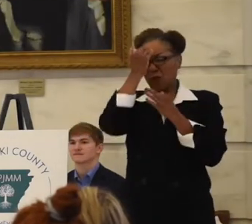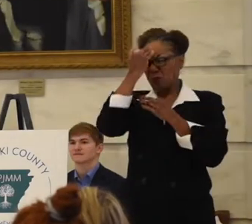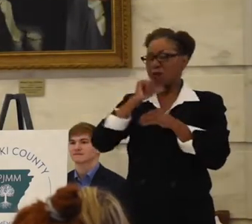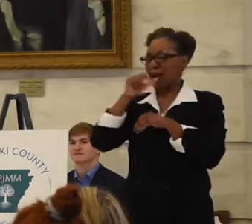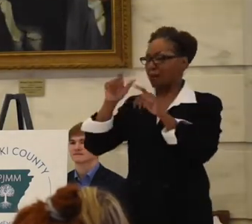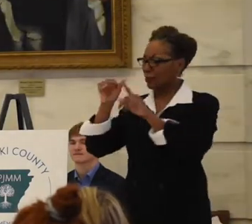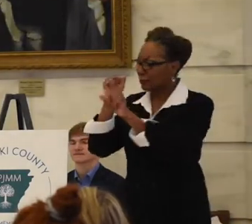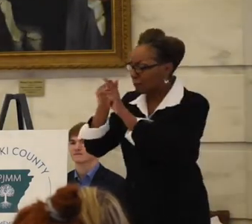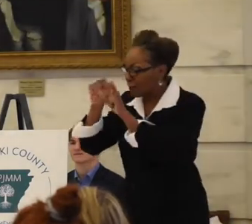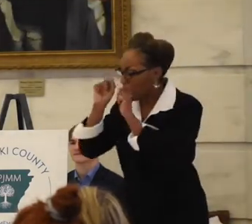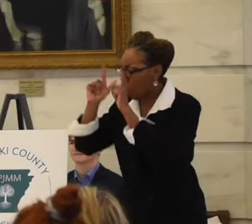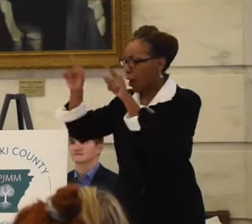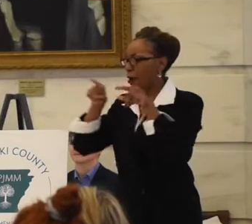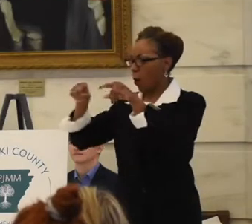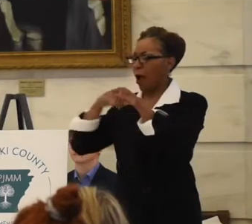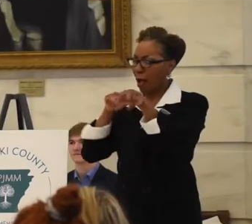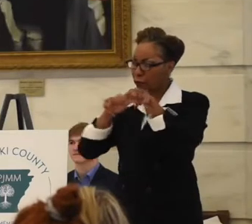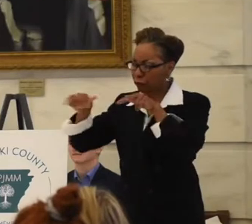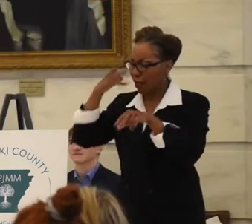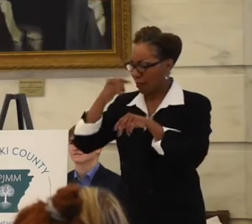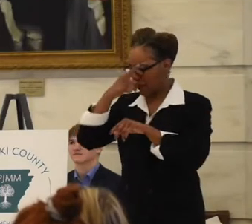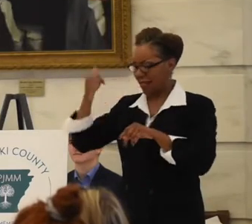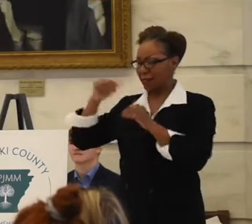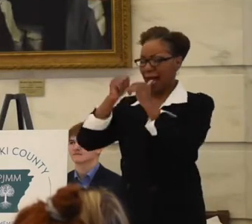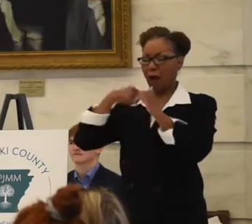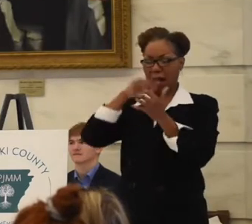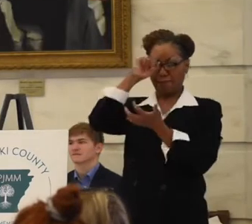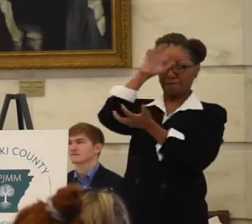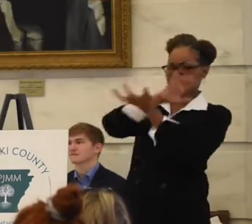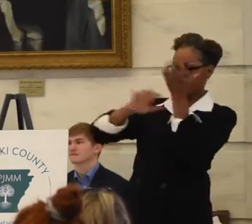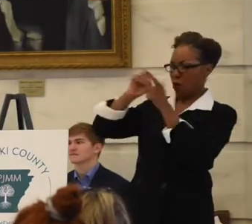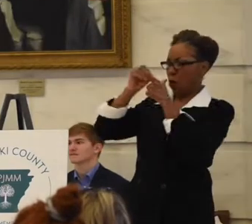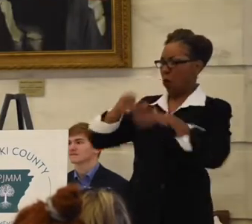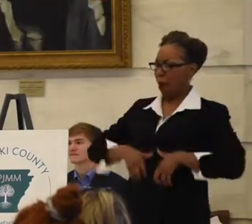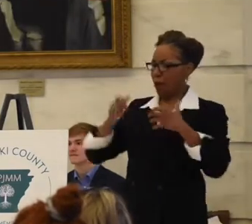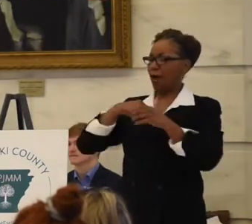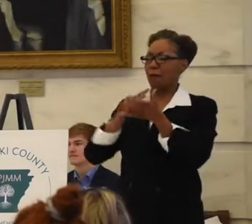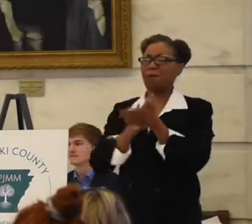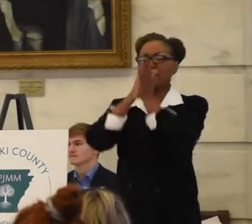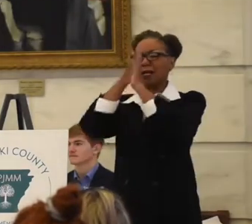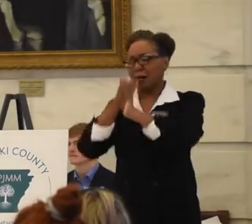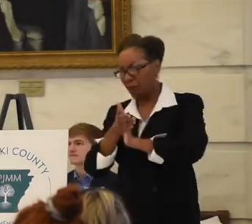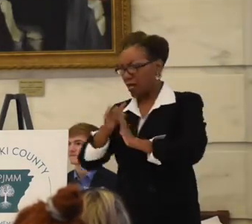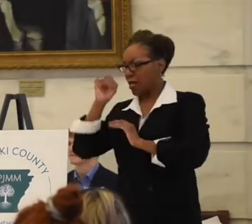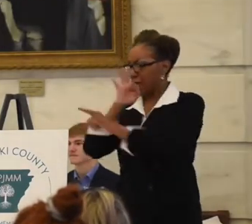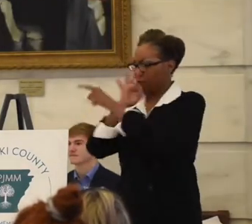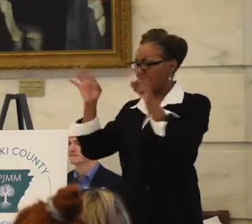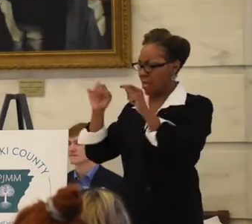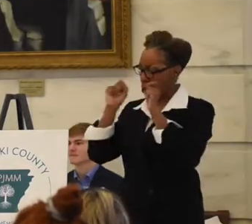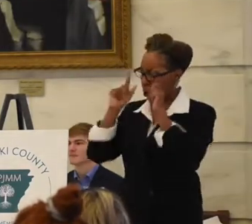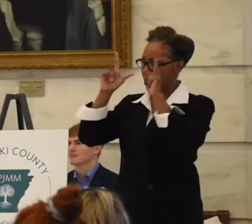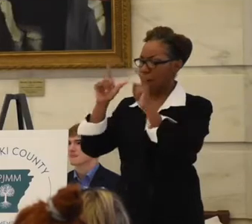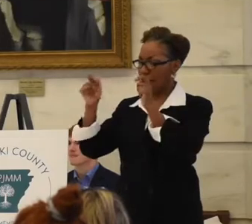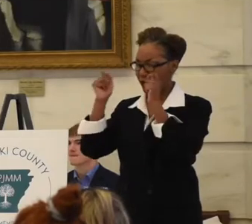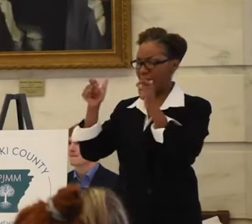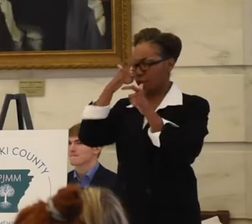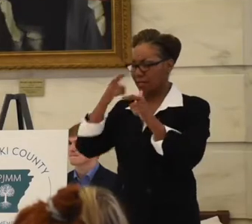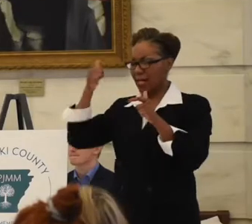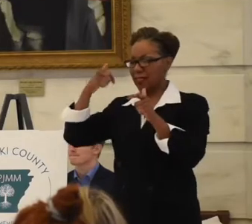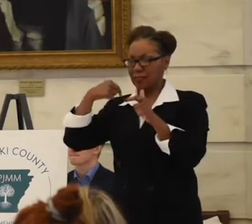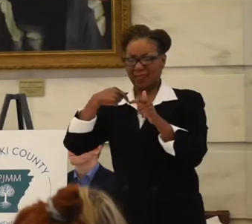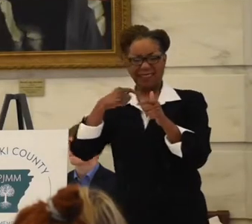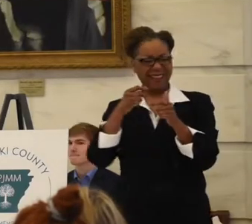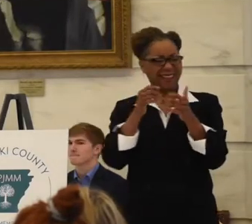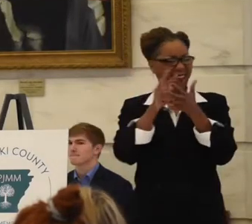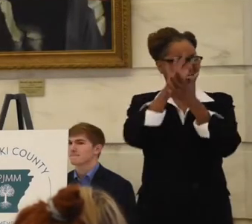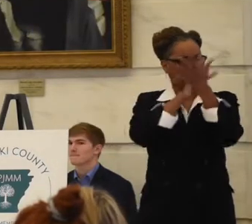me while I'm on my zonked-out treks because of how confused and even angry I would become by the sudden jolt from an illusion that felt